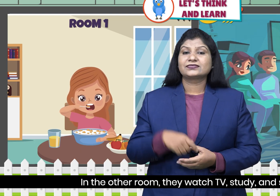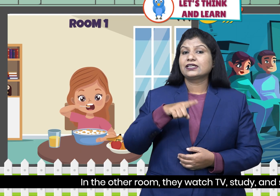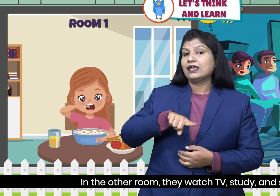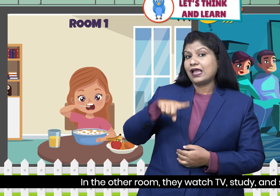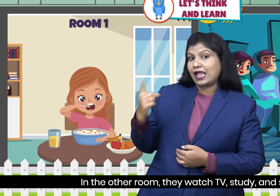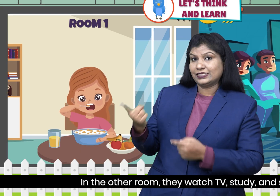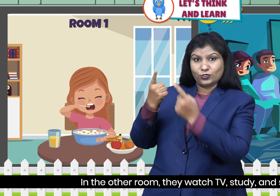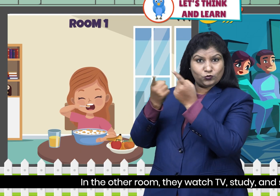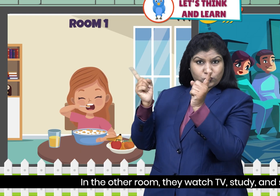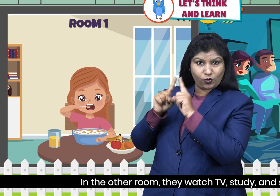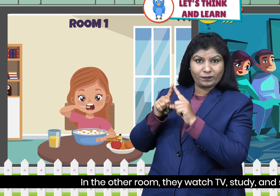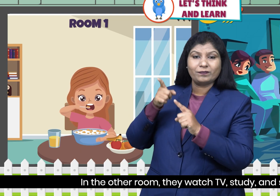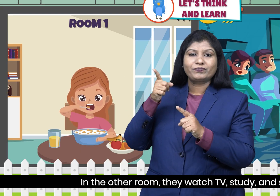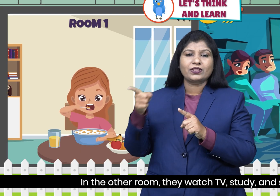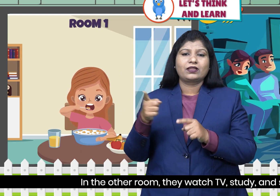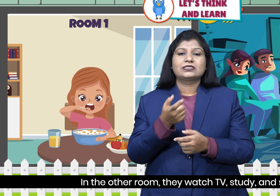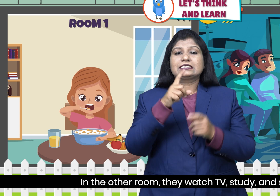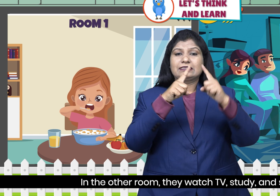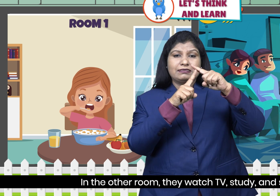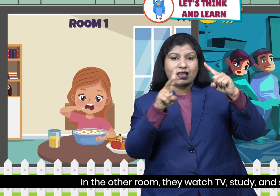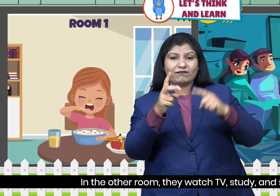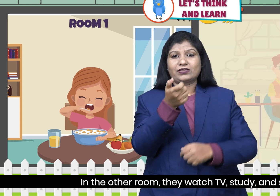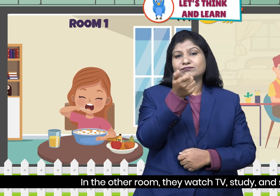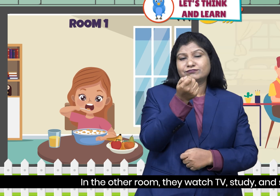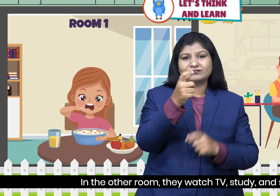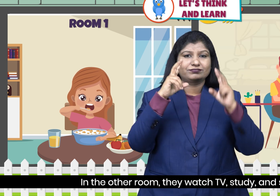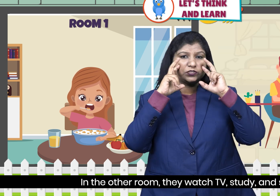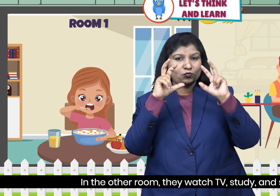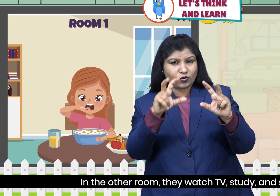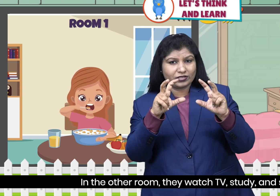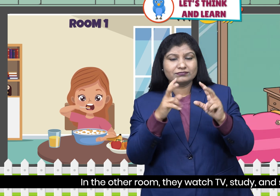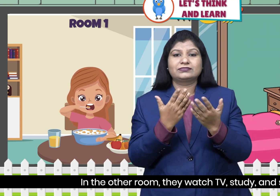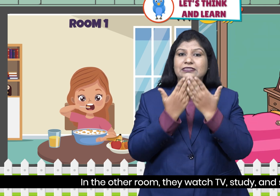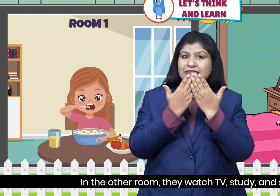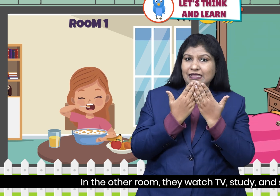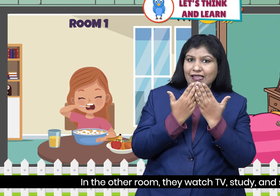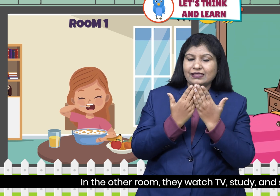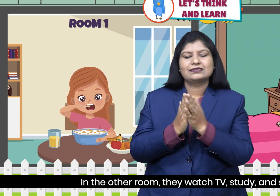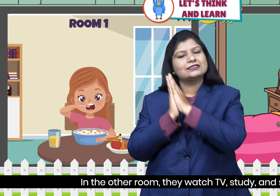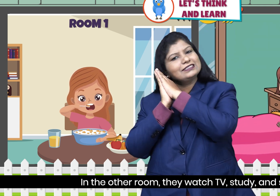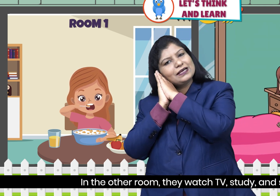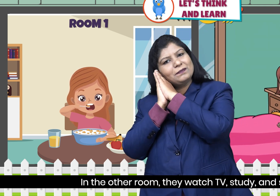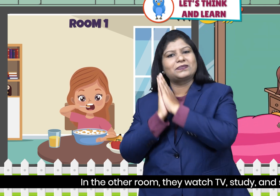In the other room, they watch TV, study, and sleep.